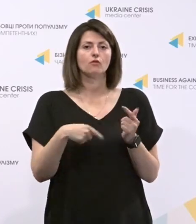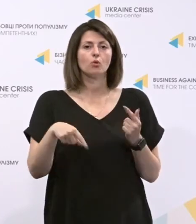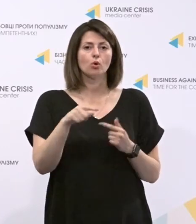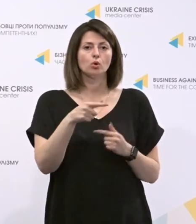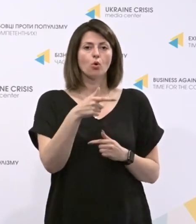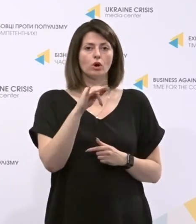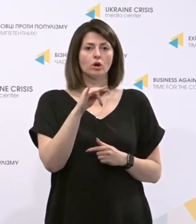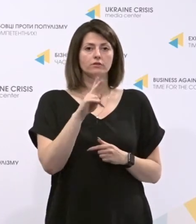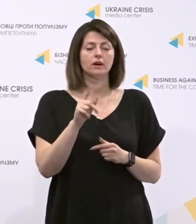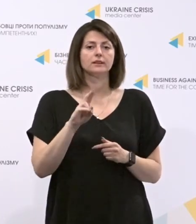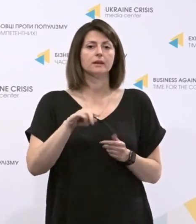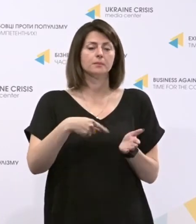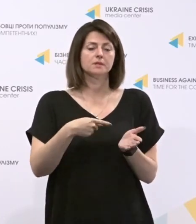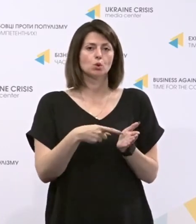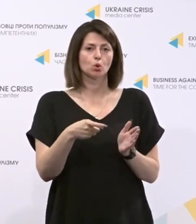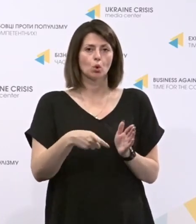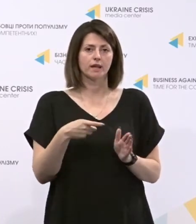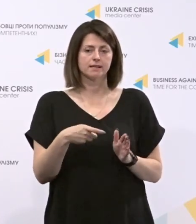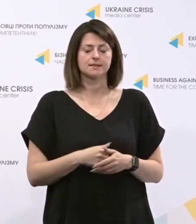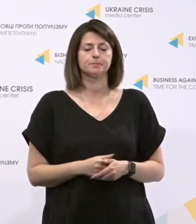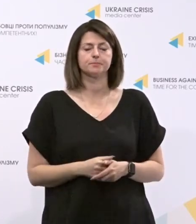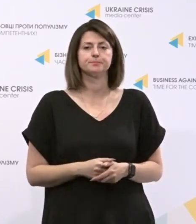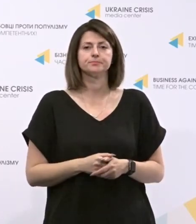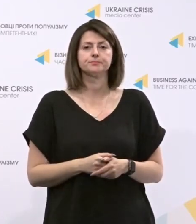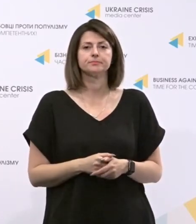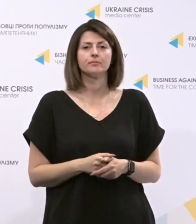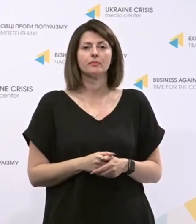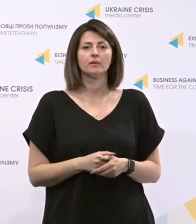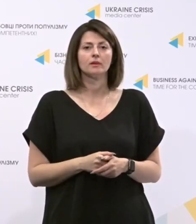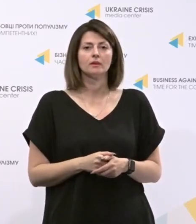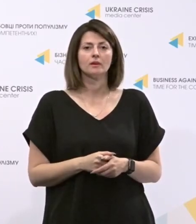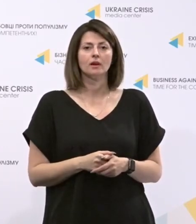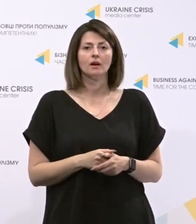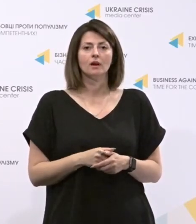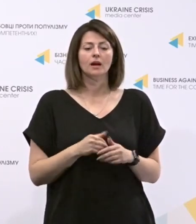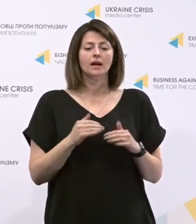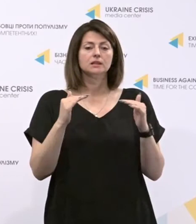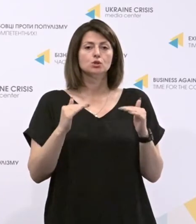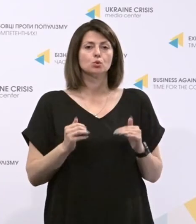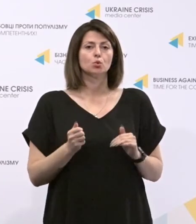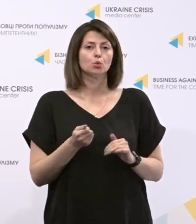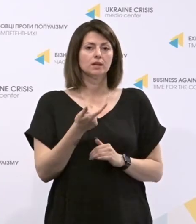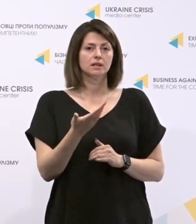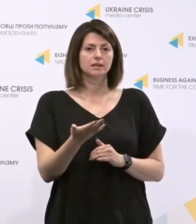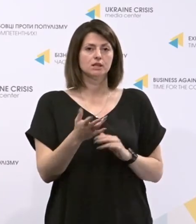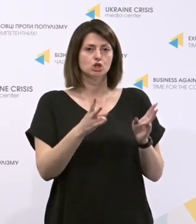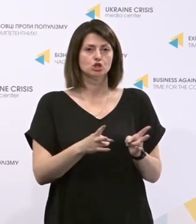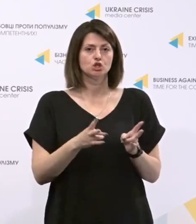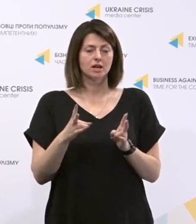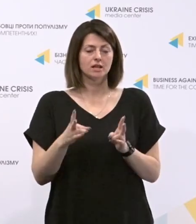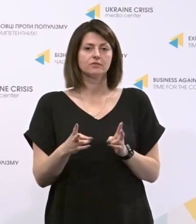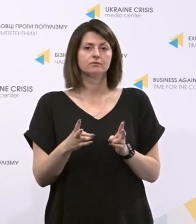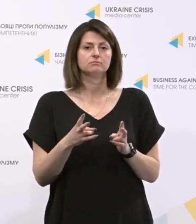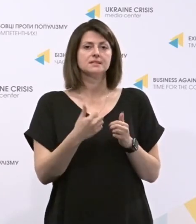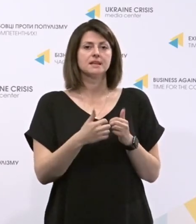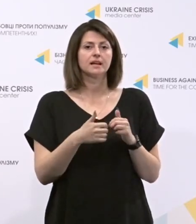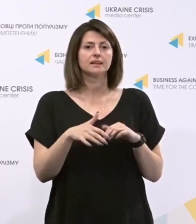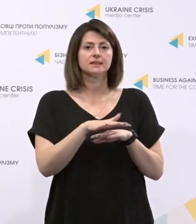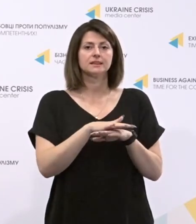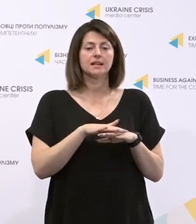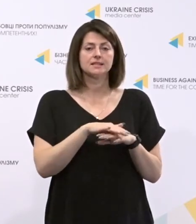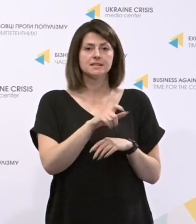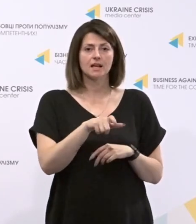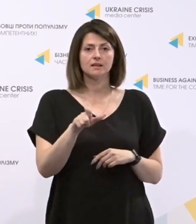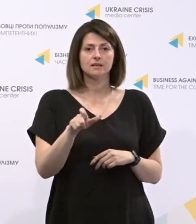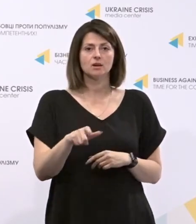While relatively low numbers of civilian casualties were documented in February and March, there was a